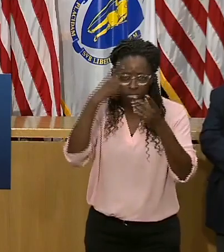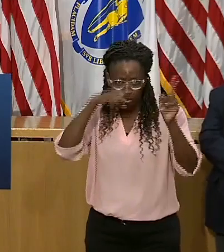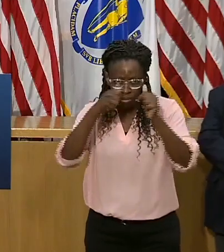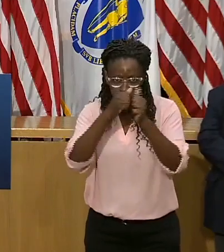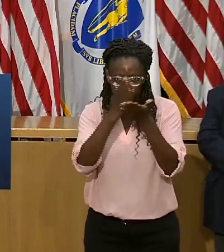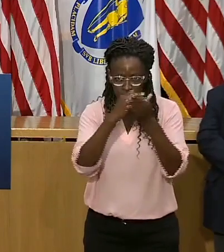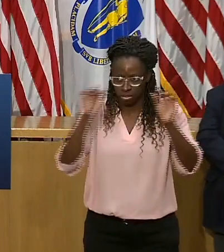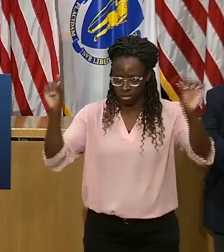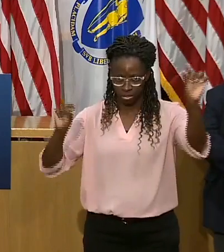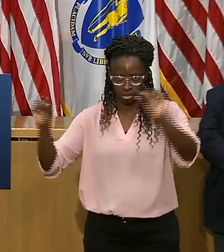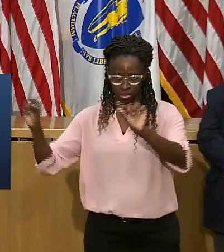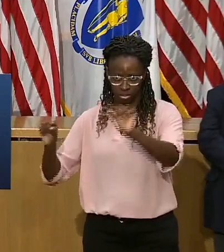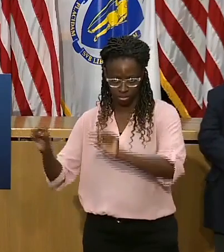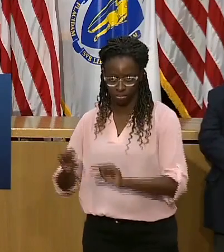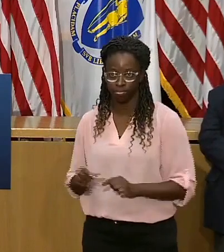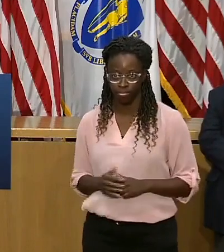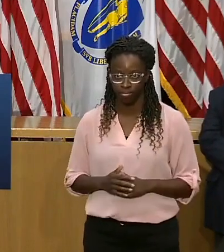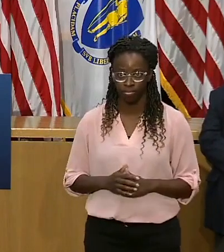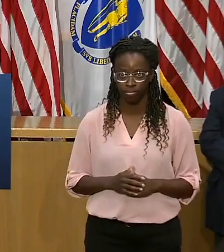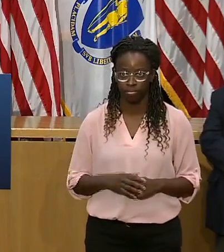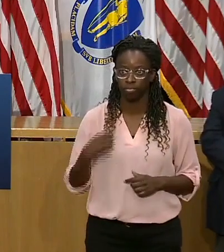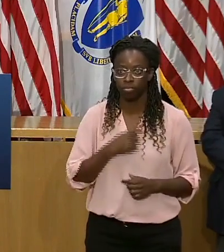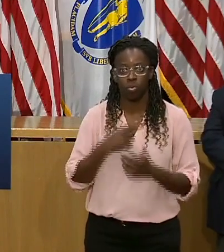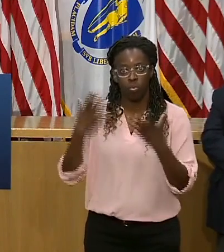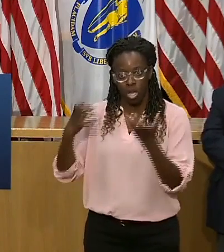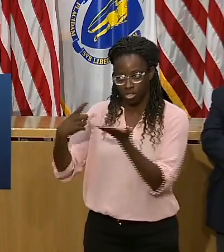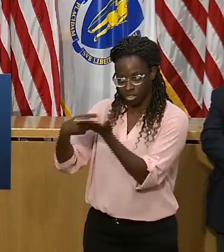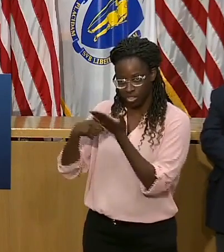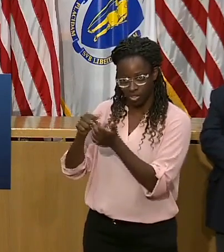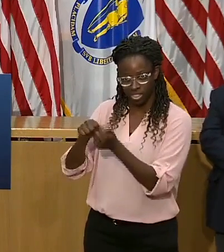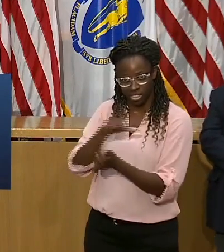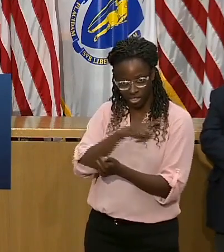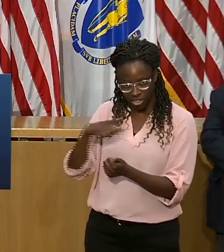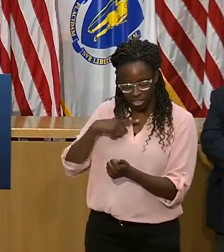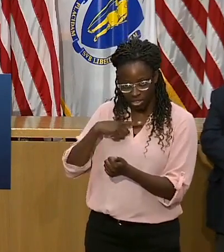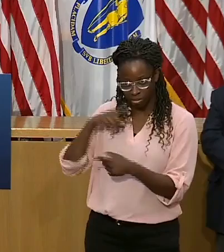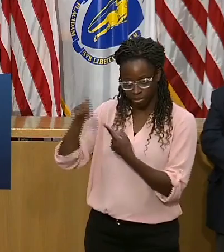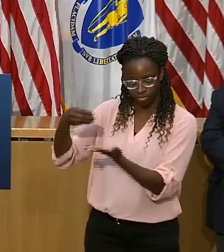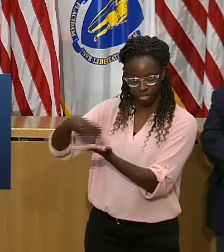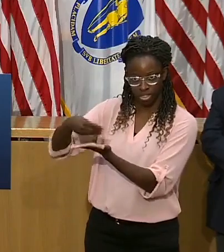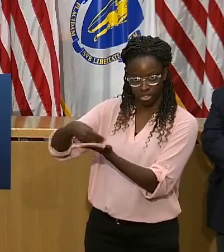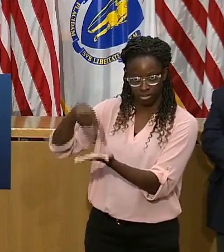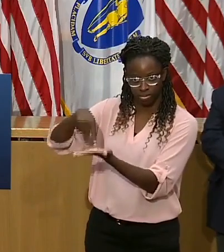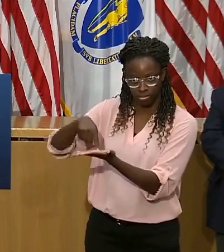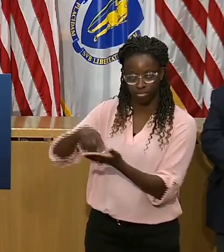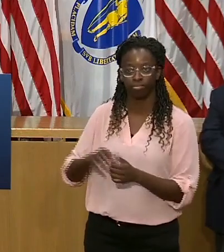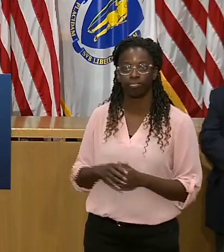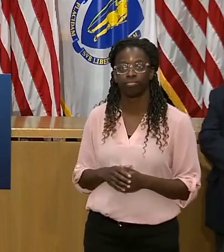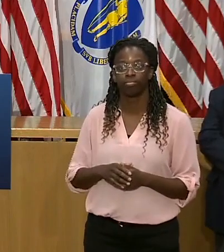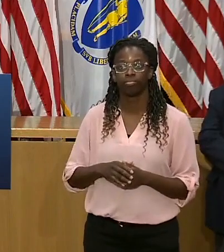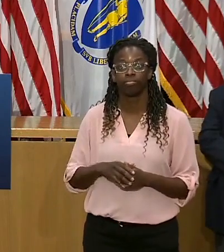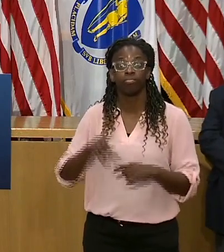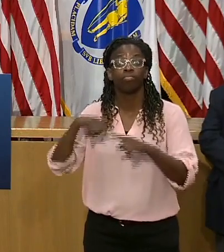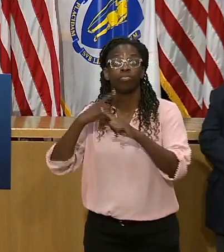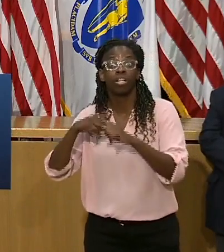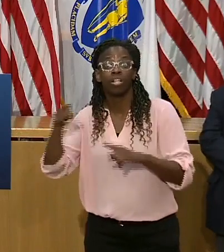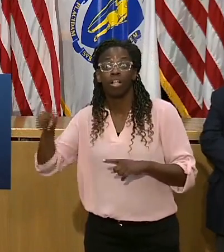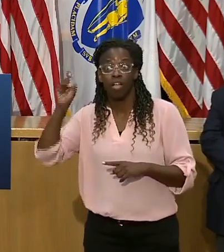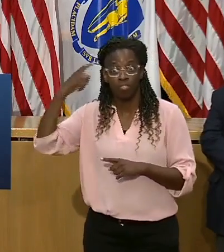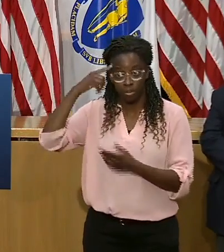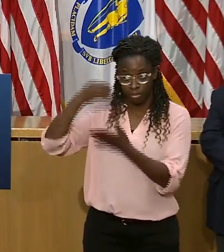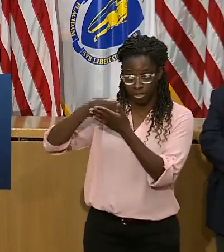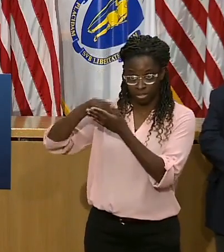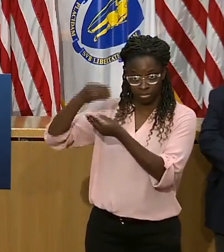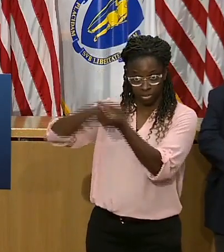the 175 done as part of the House 2 supplemental, which again, I'm kind of hoping we'll see sometime between now